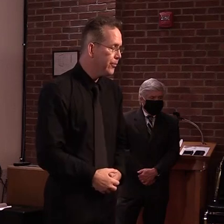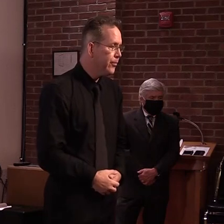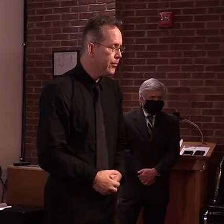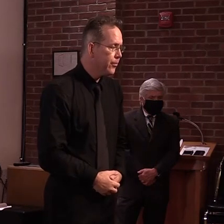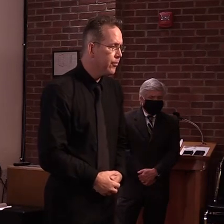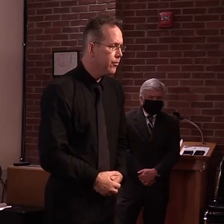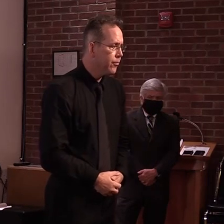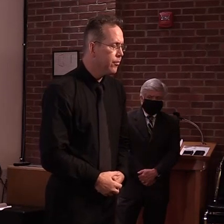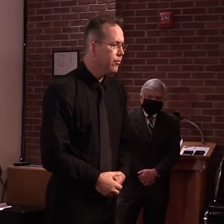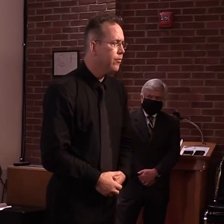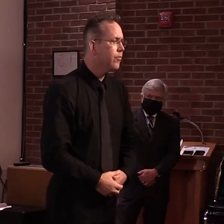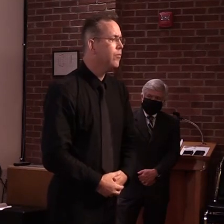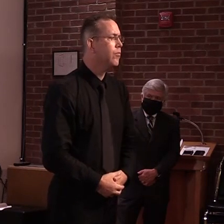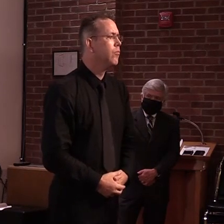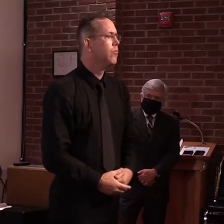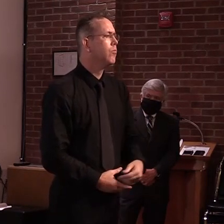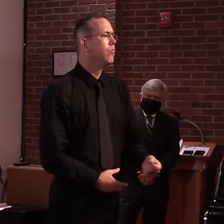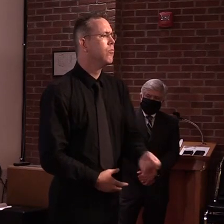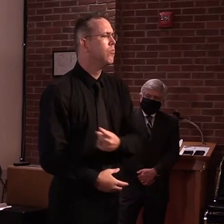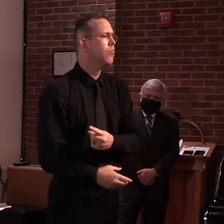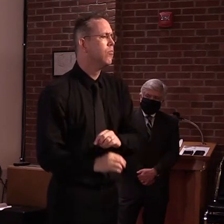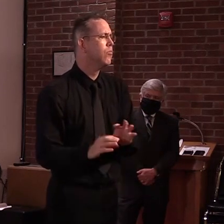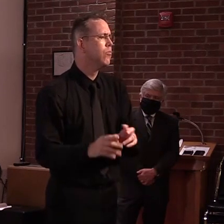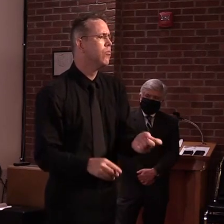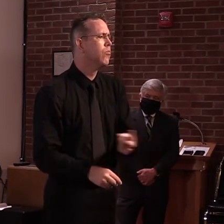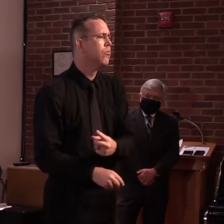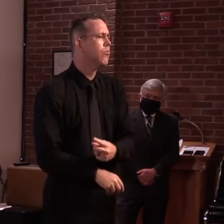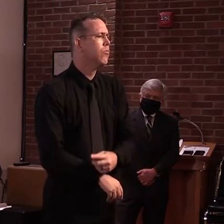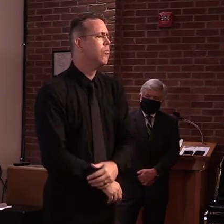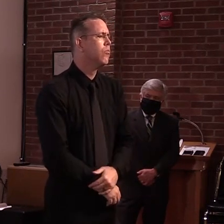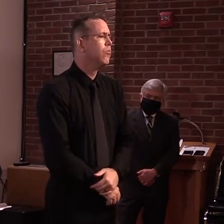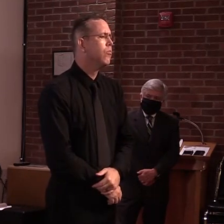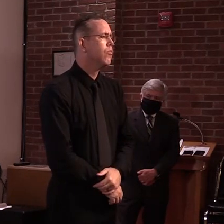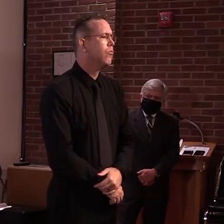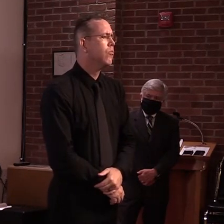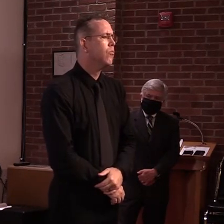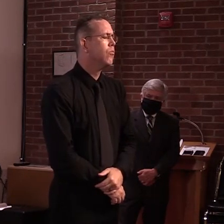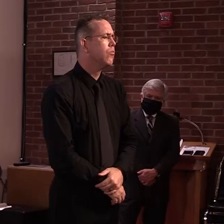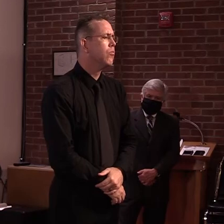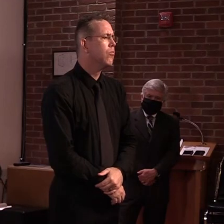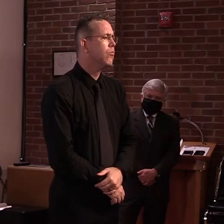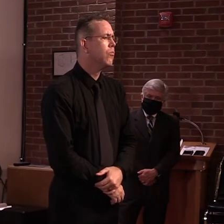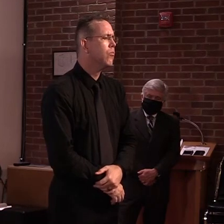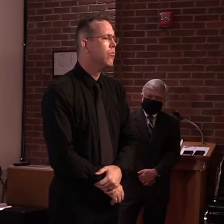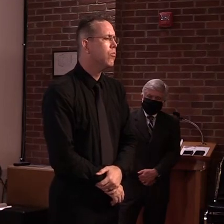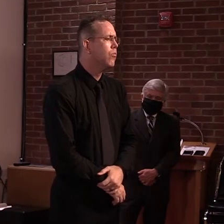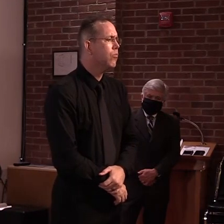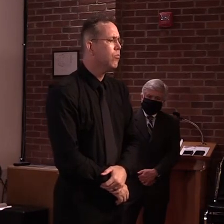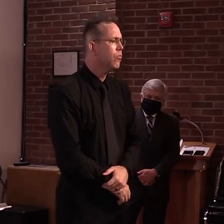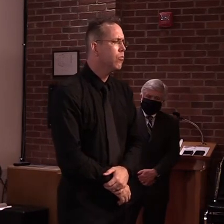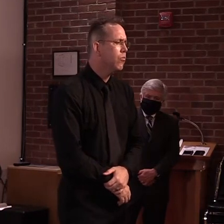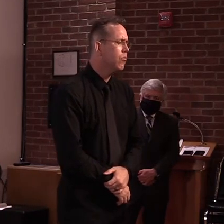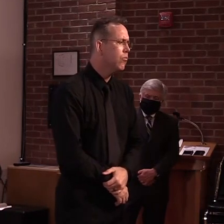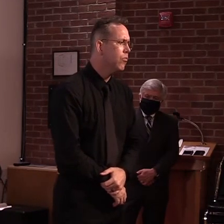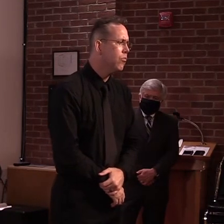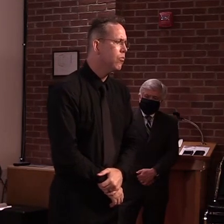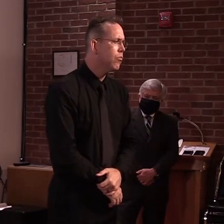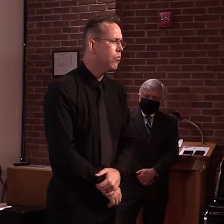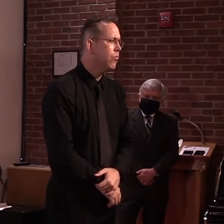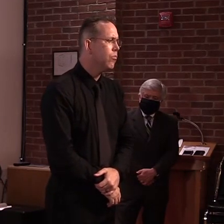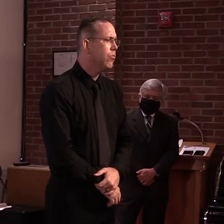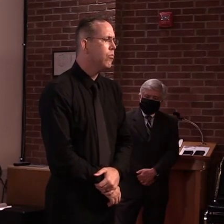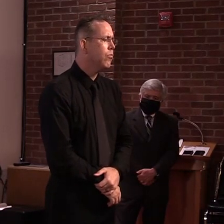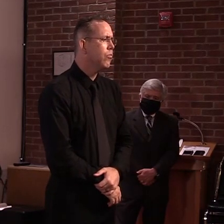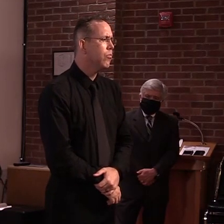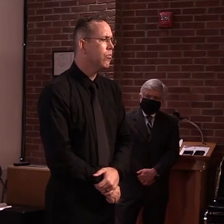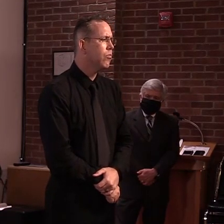So there isn't a clear benchmark then for, like, we will lift our restrictions when, you know, let's say there's